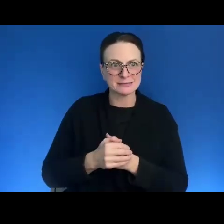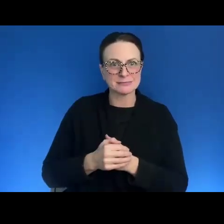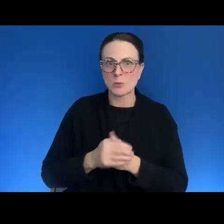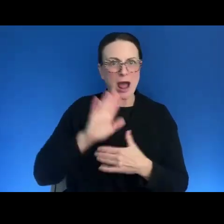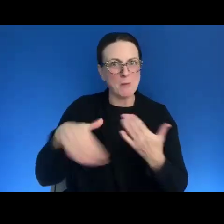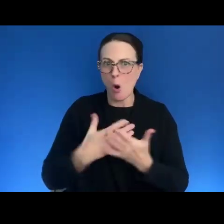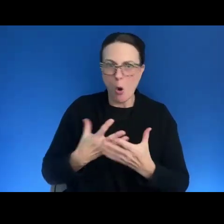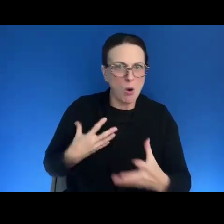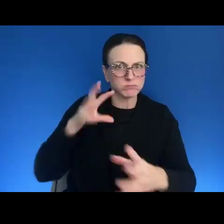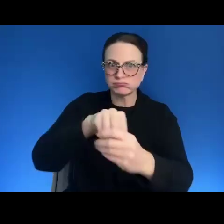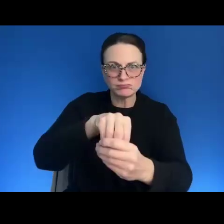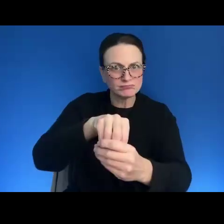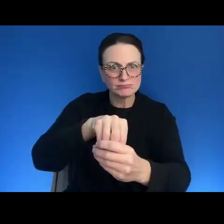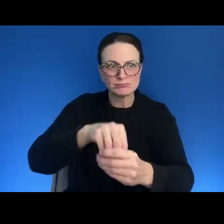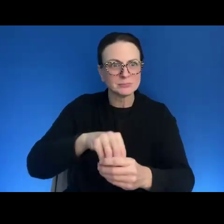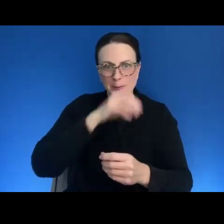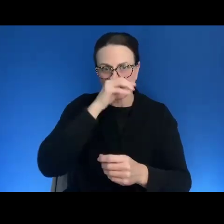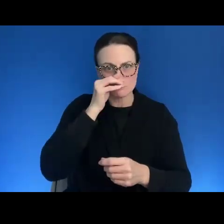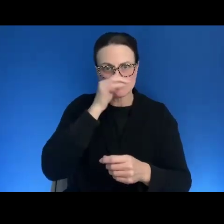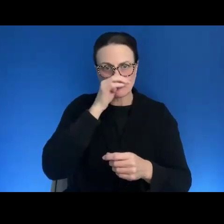in, providing